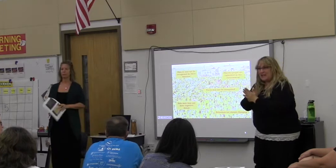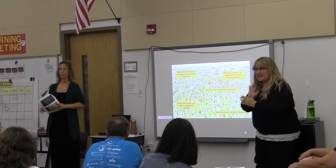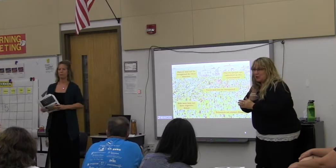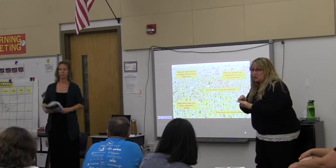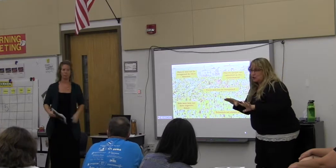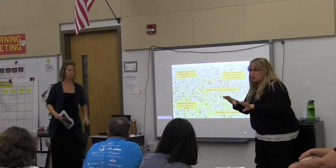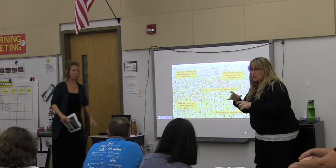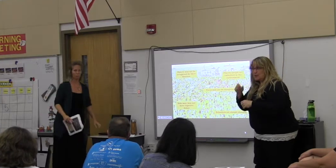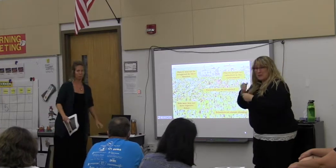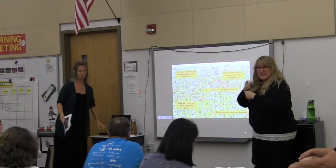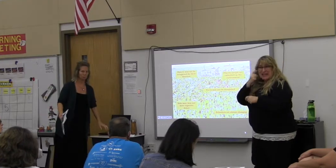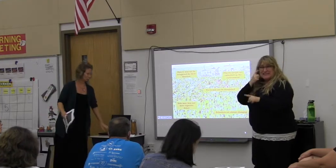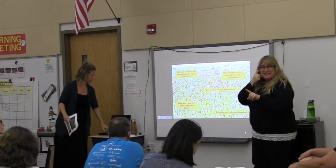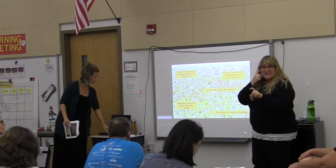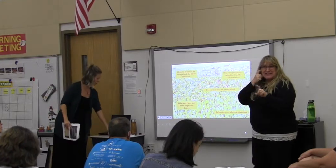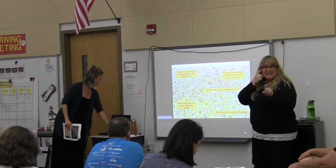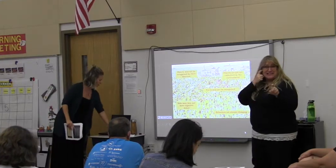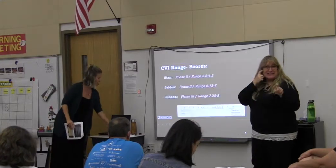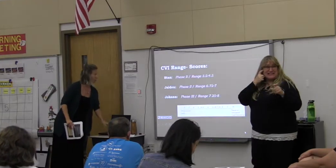Does that make sense?